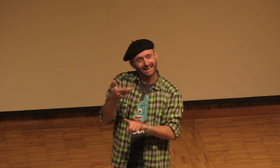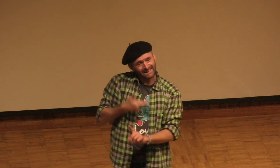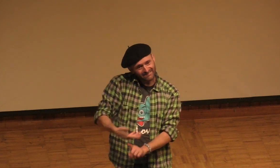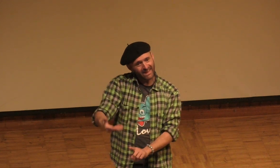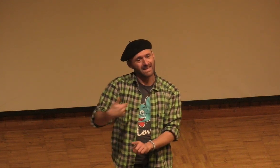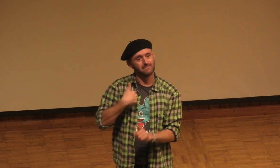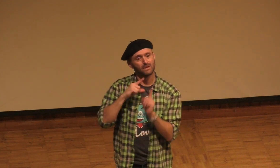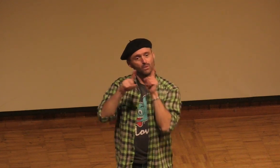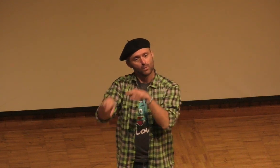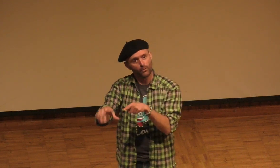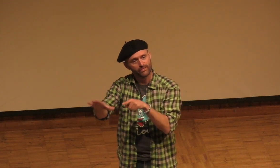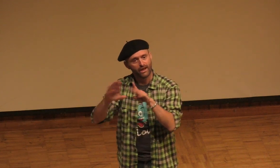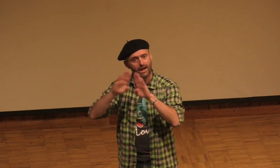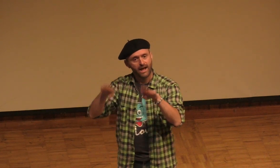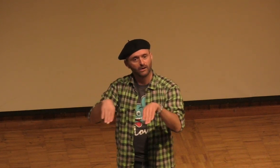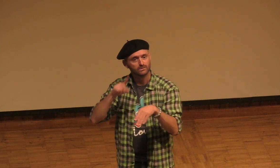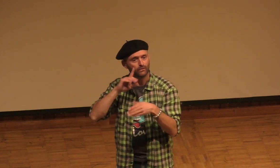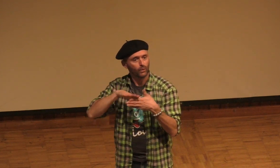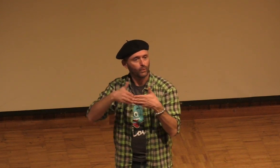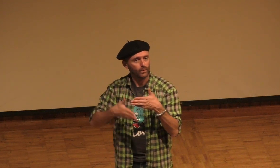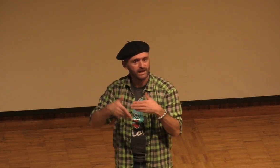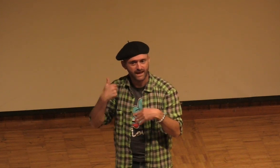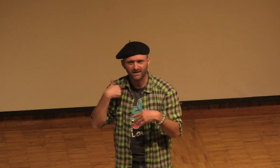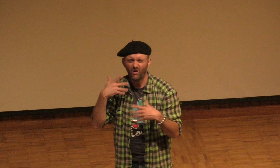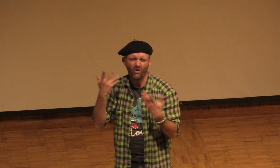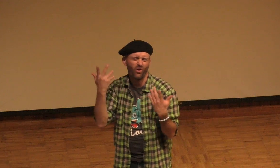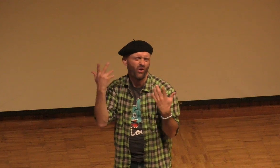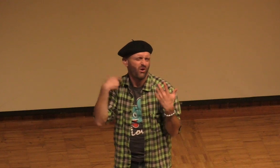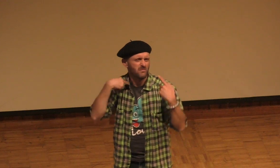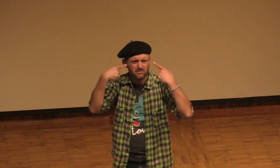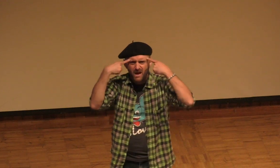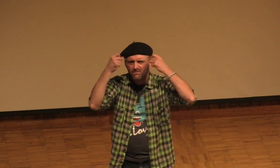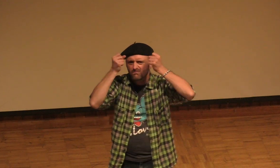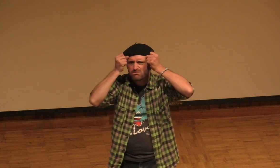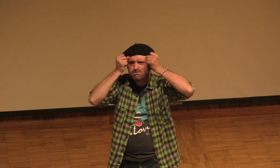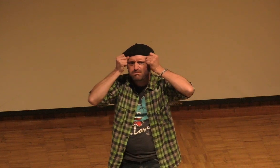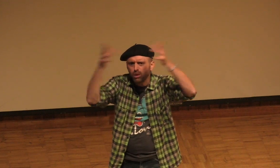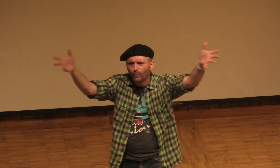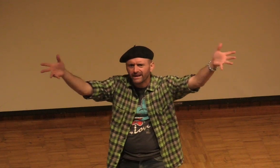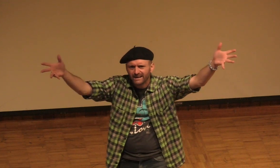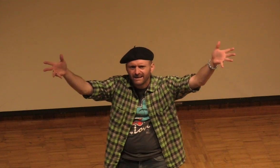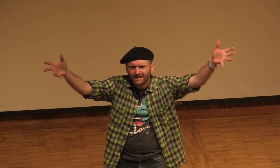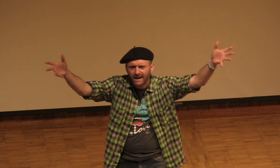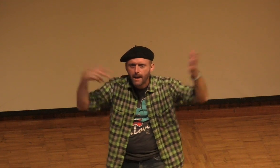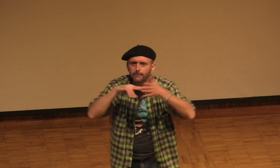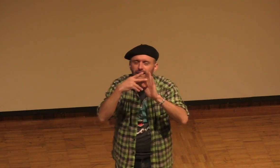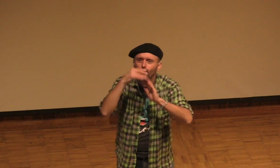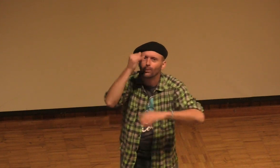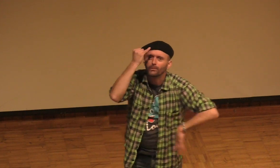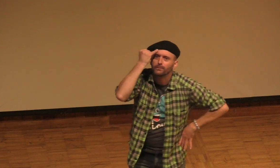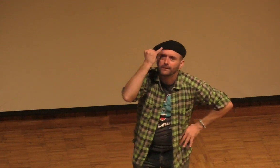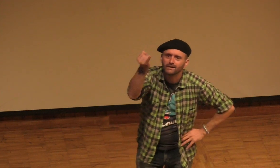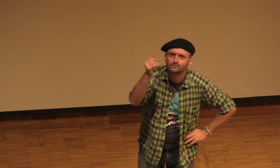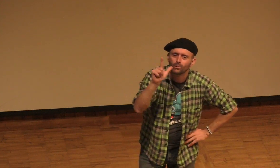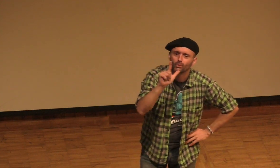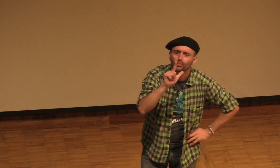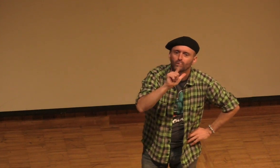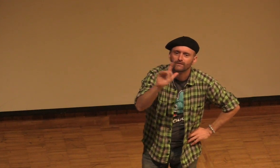there, and they did invite me to go to their houses for the weekends. And my mind was blown. I mean,